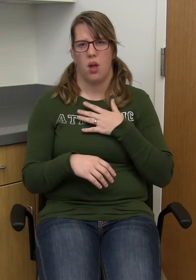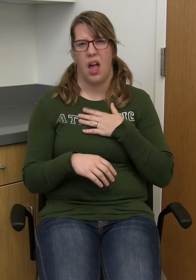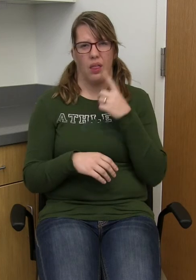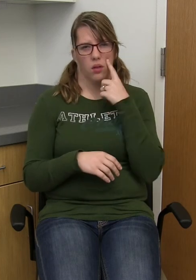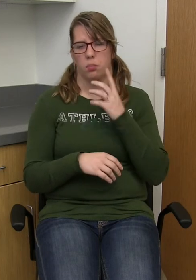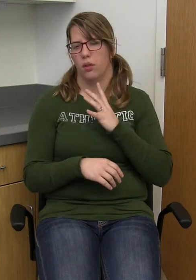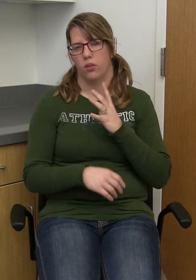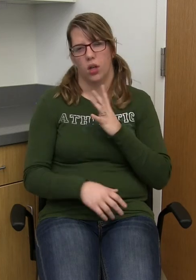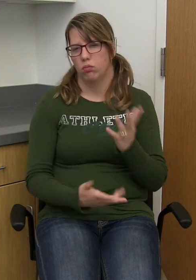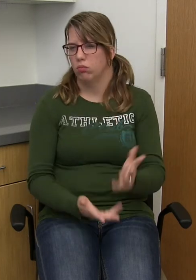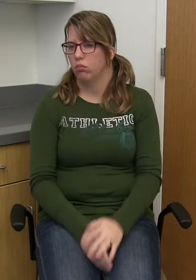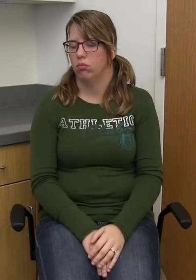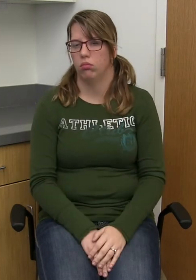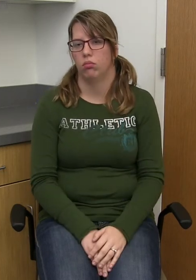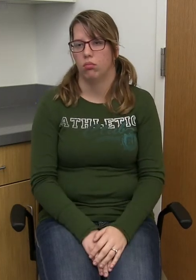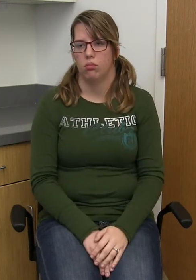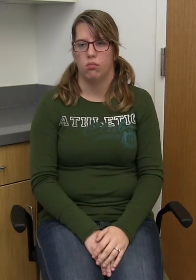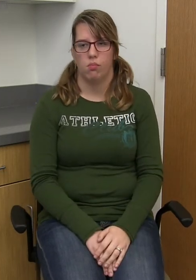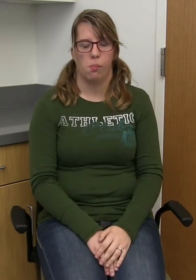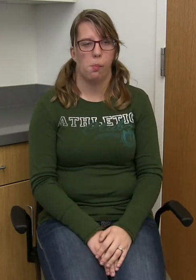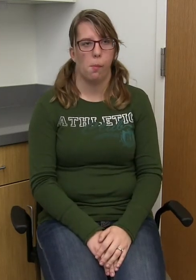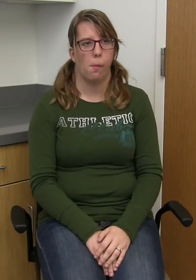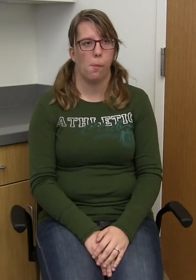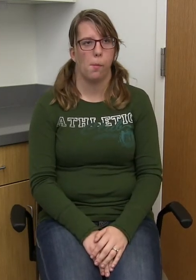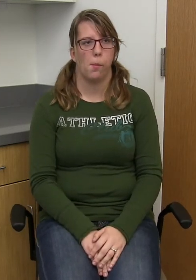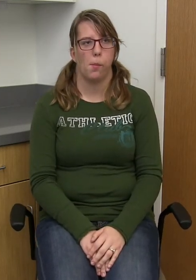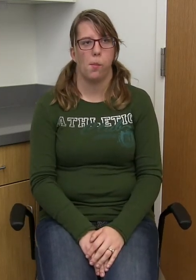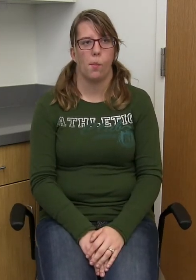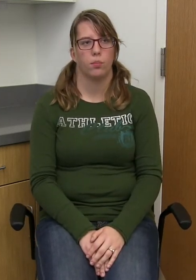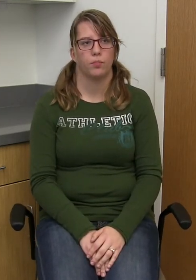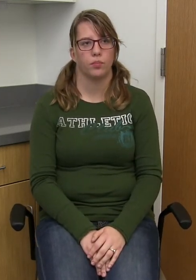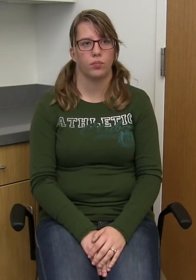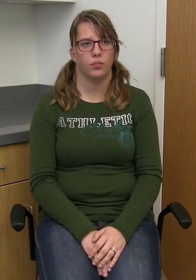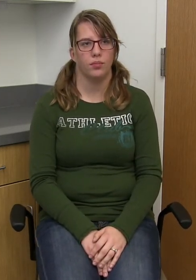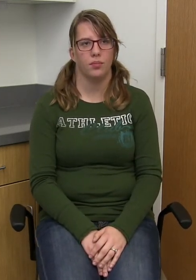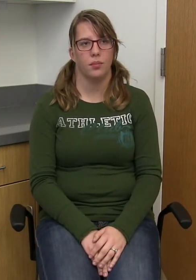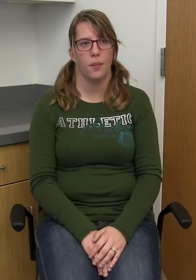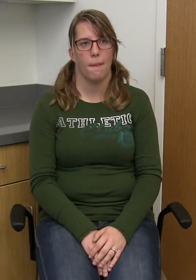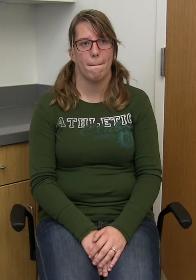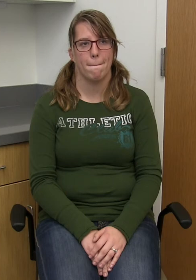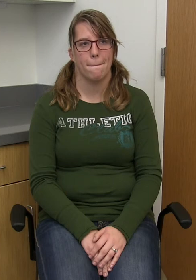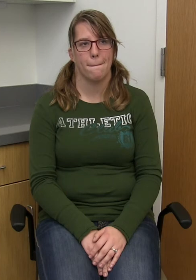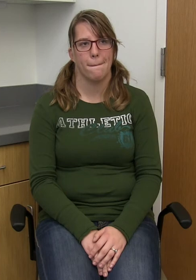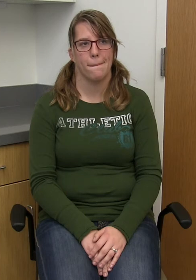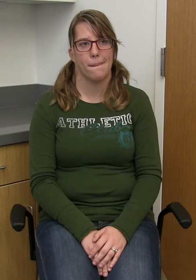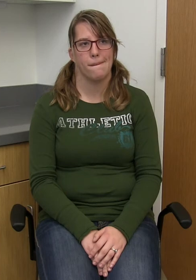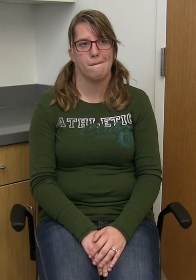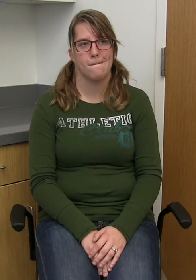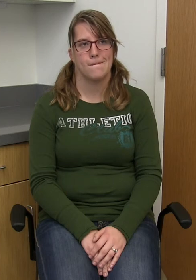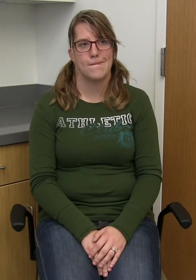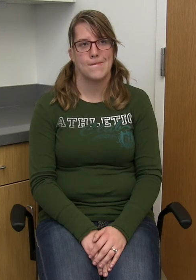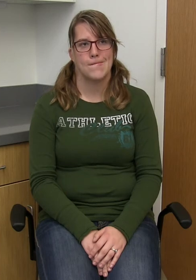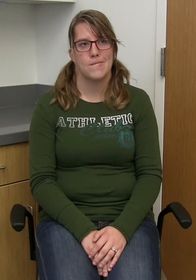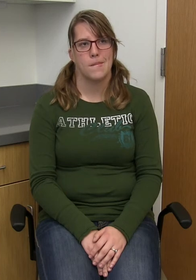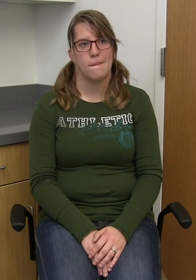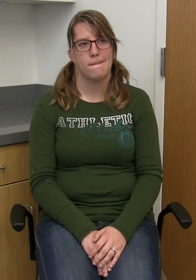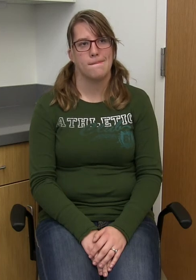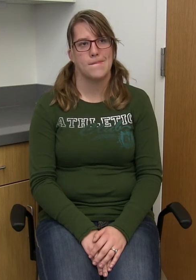Okay. Okay. All right. Thank you. And so now we're going to do the ultrasound to check on the